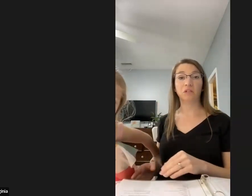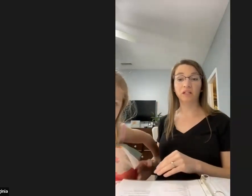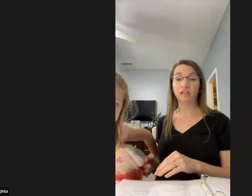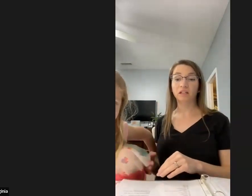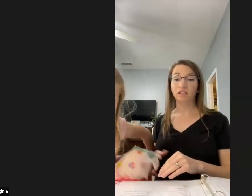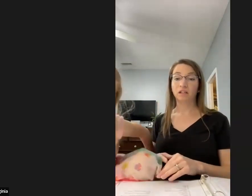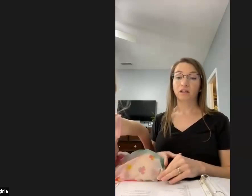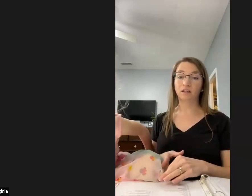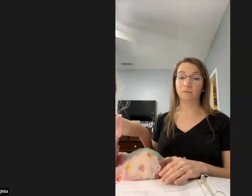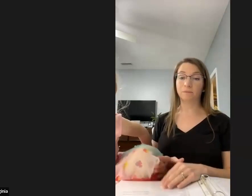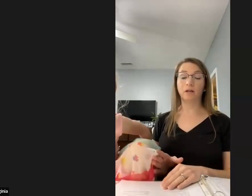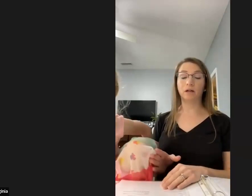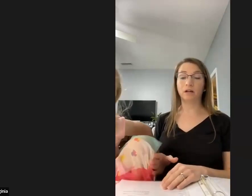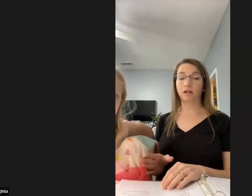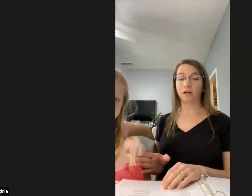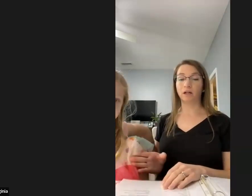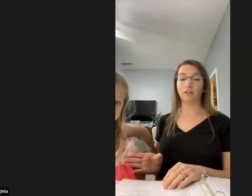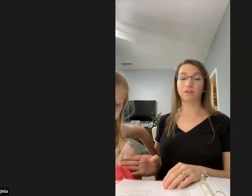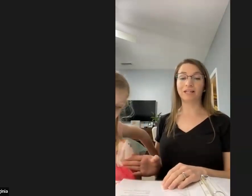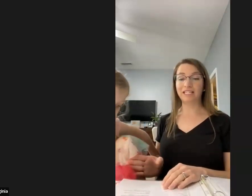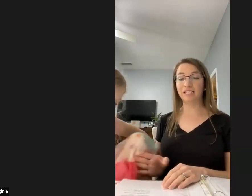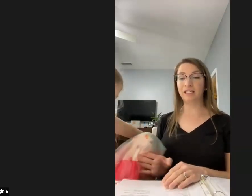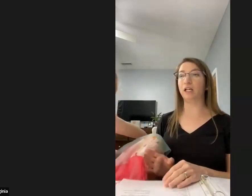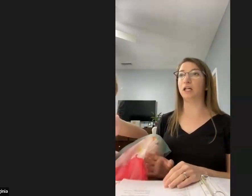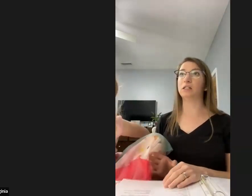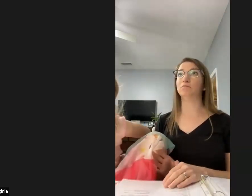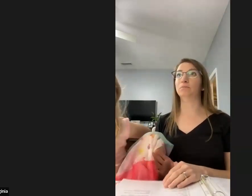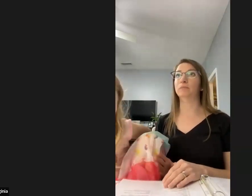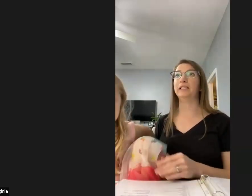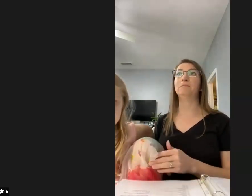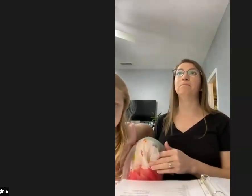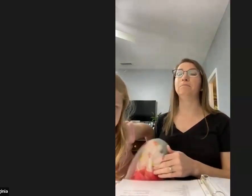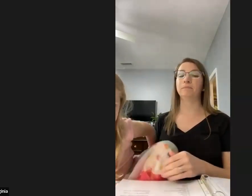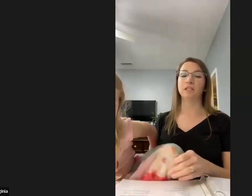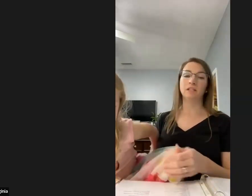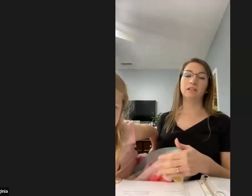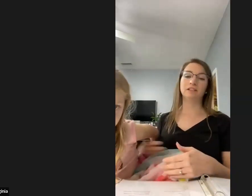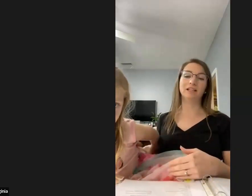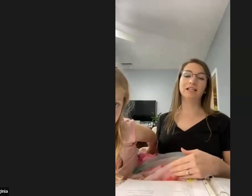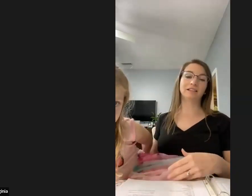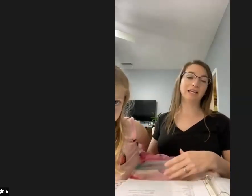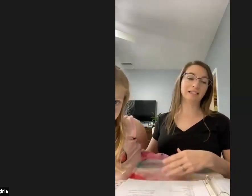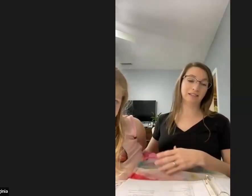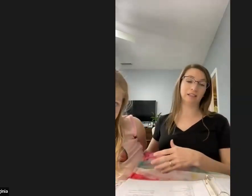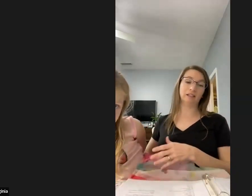Okay. Are there any like this next lesson?